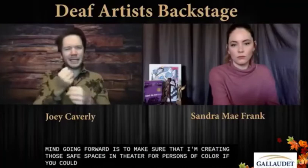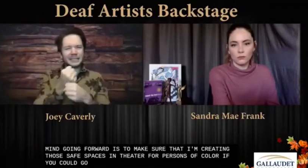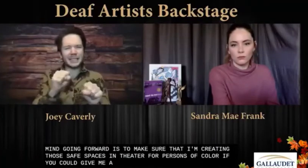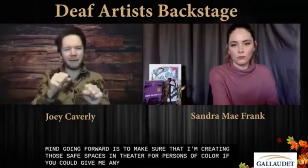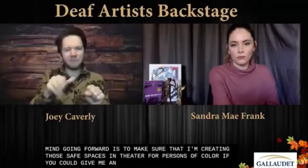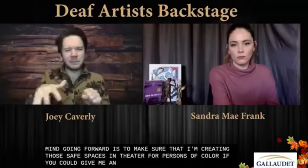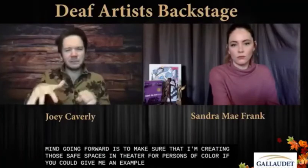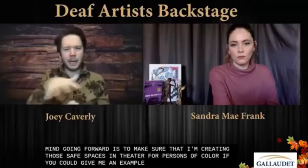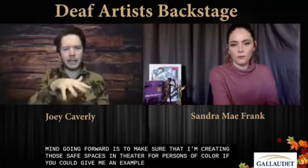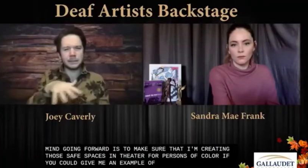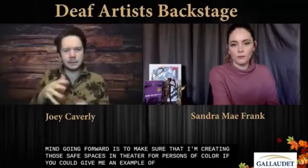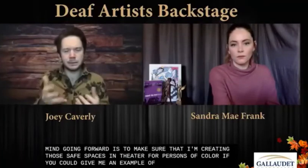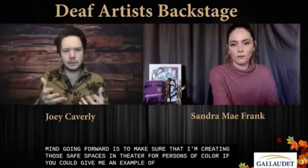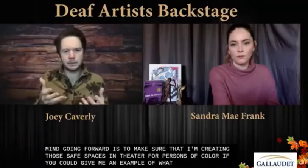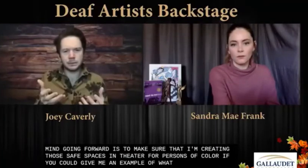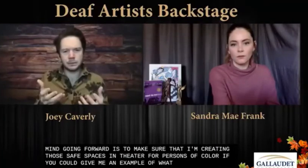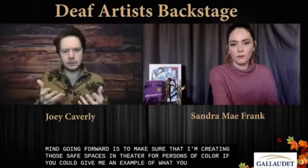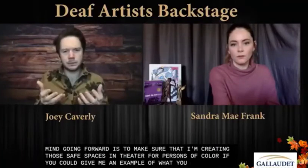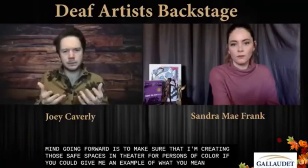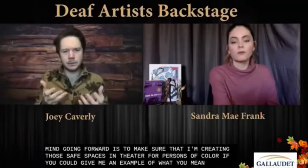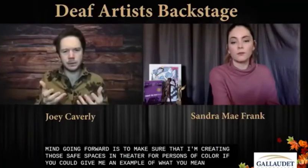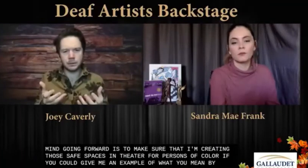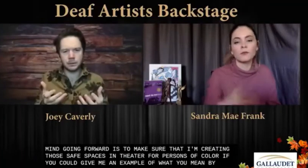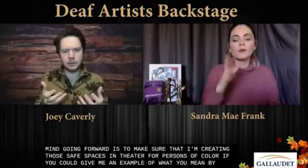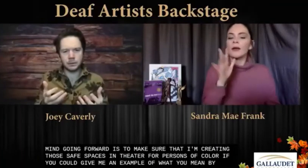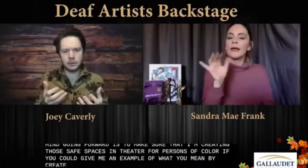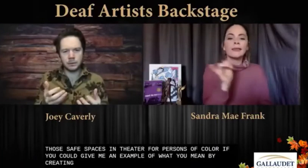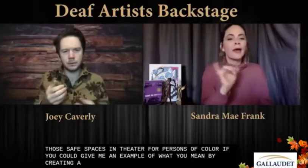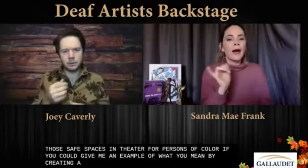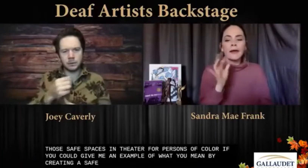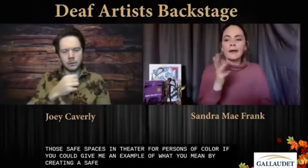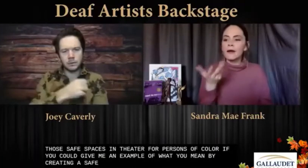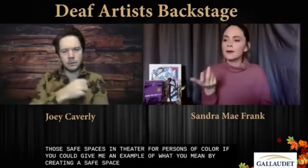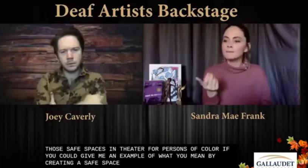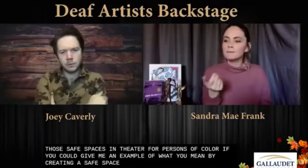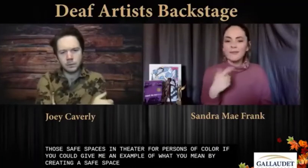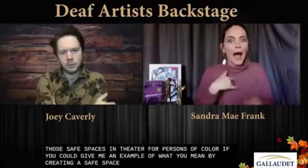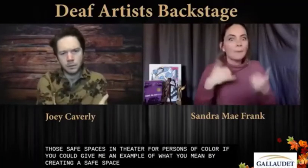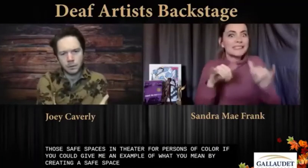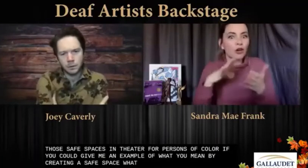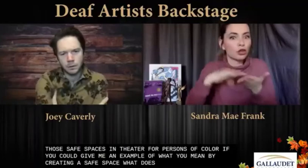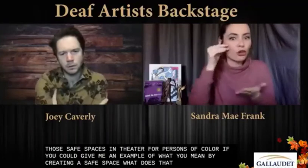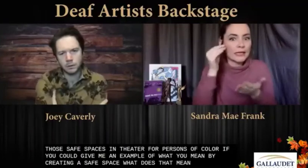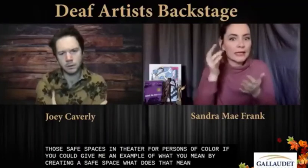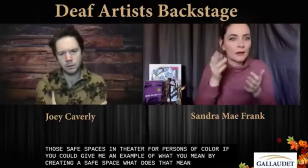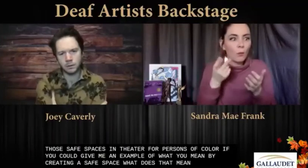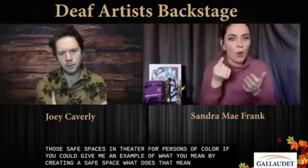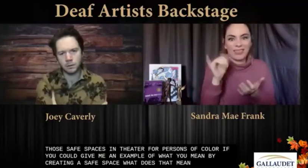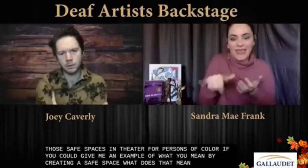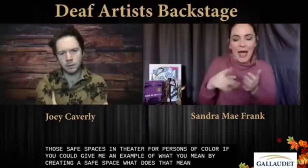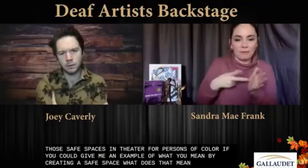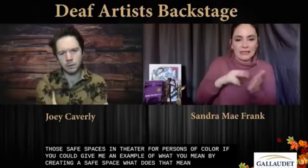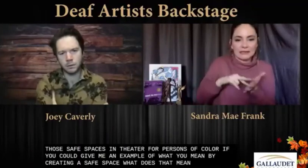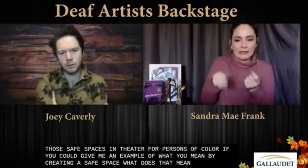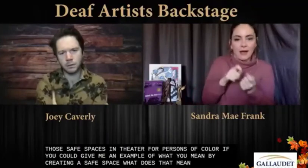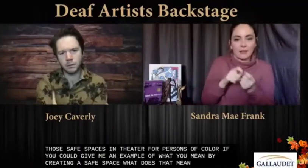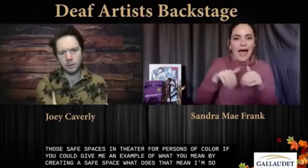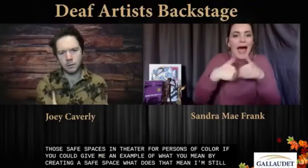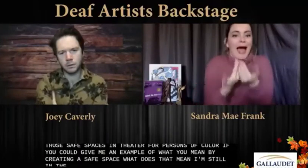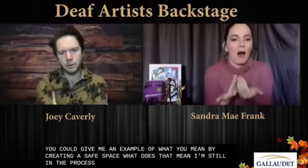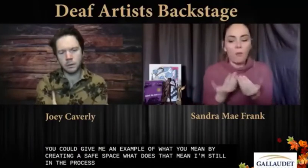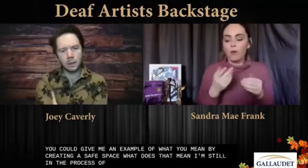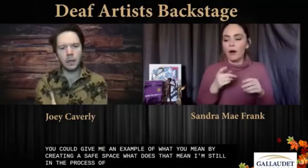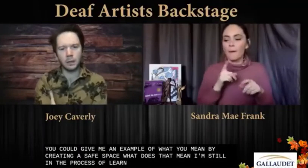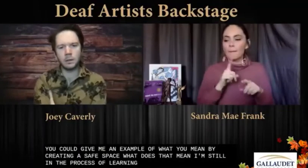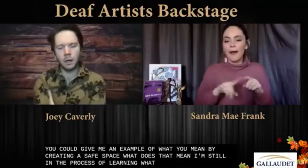could give me an example of what you mean by creating a safe space what does that mean I'm still in the